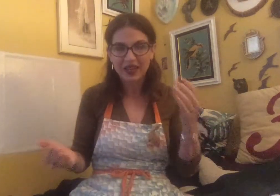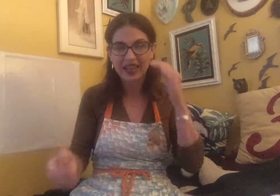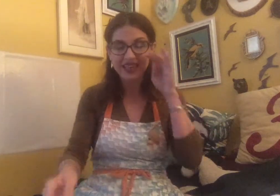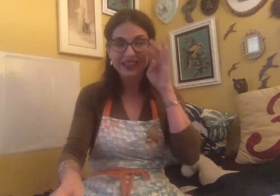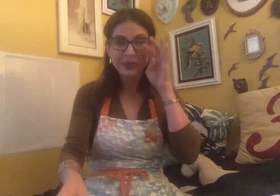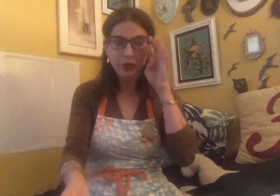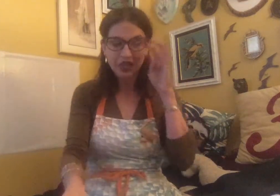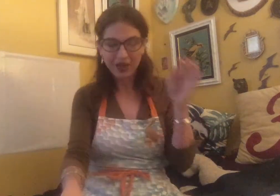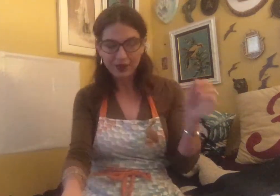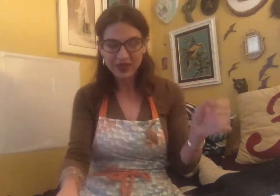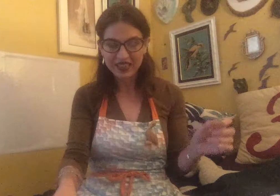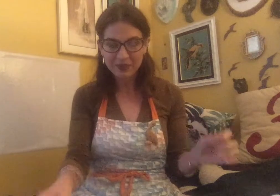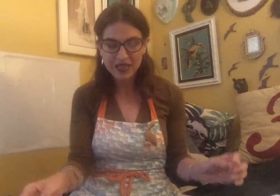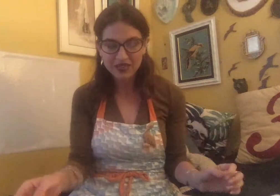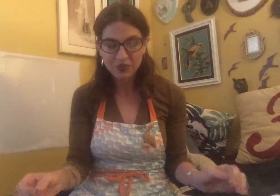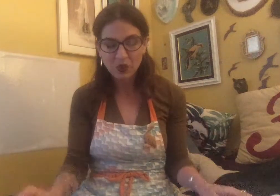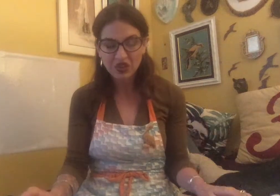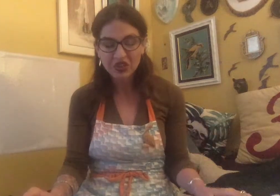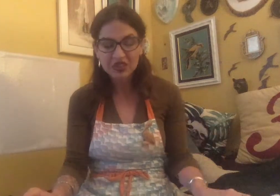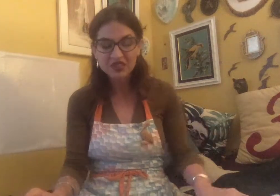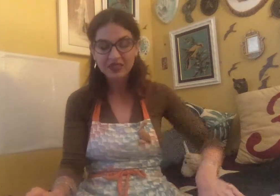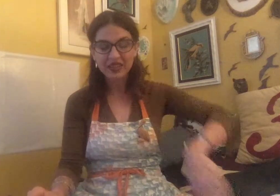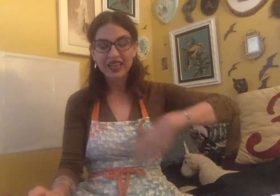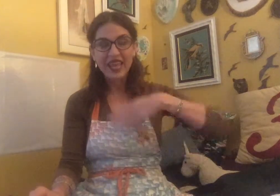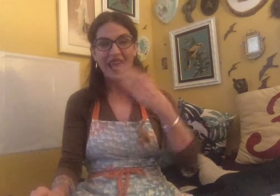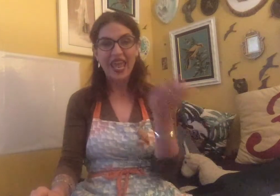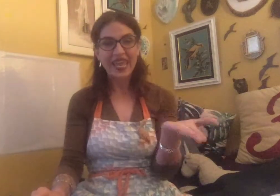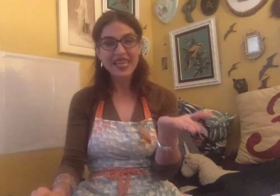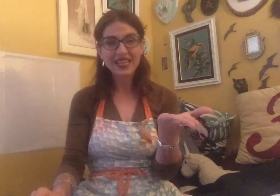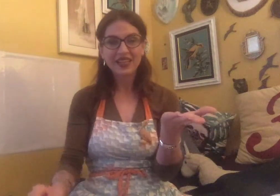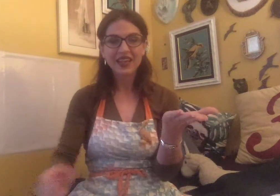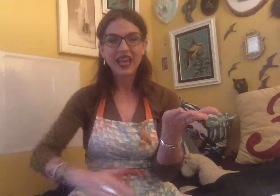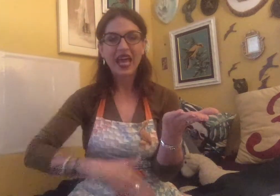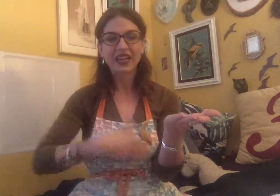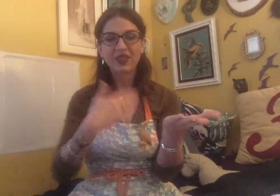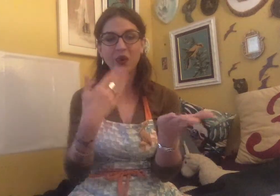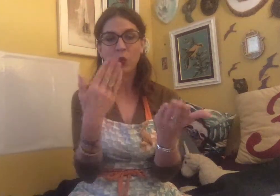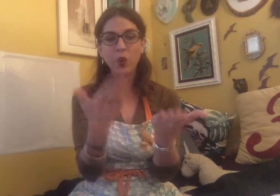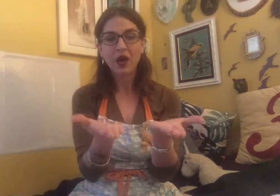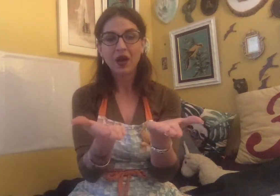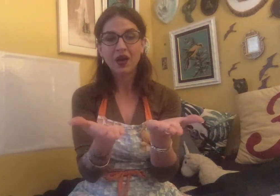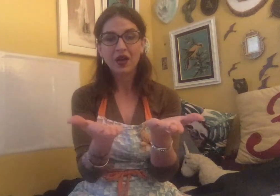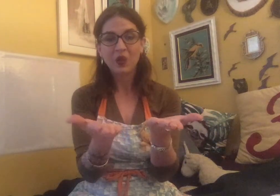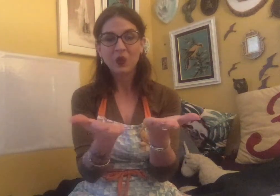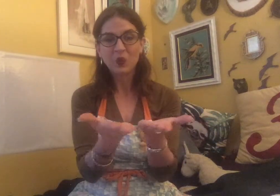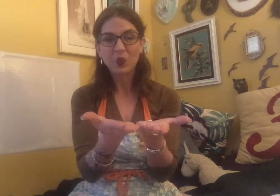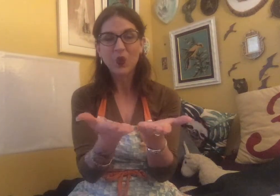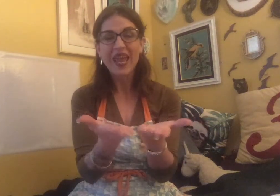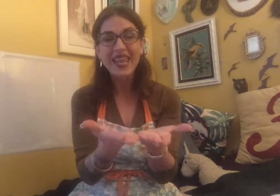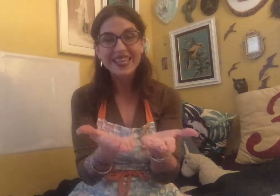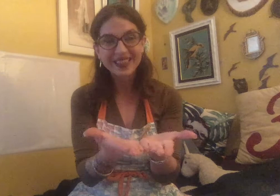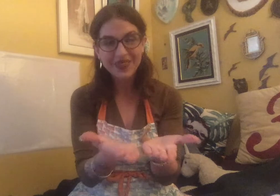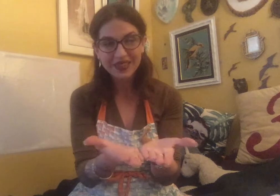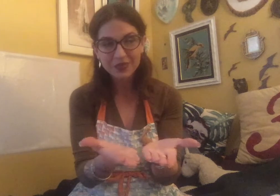okay? Are we ready to make some words? Ache, add the wuh, wake. That's